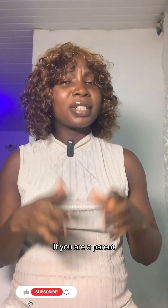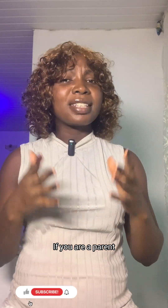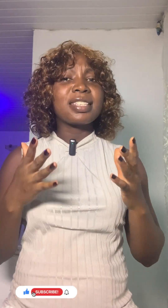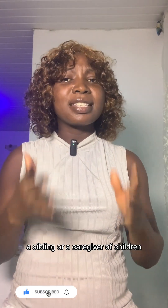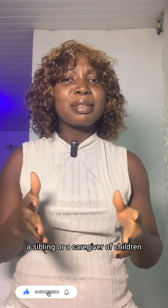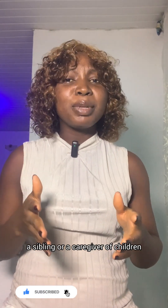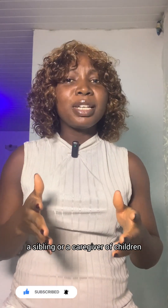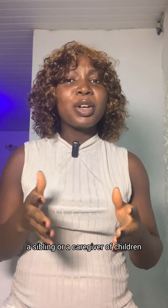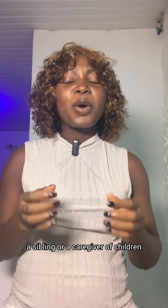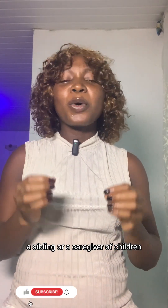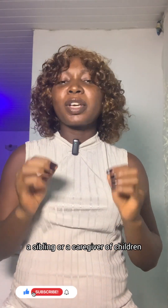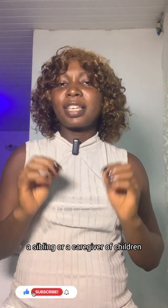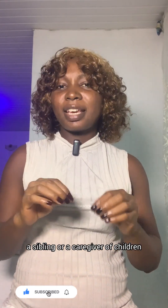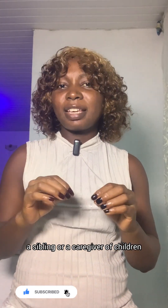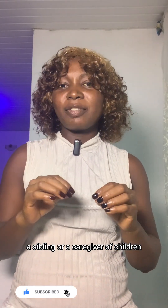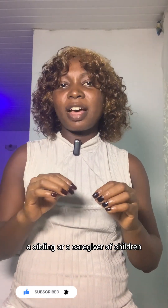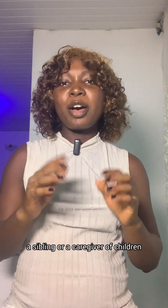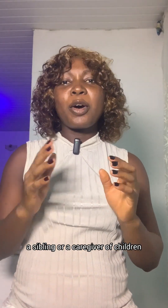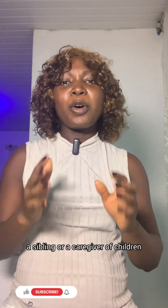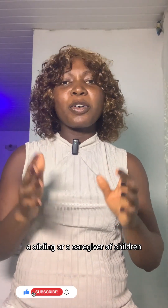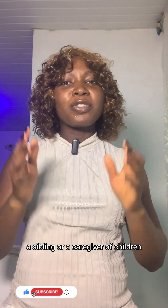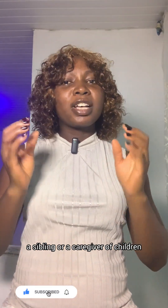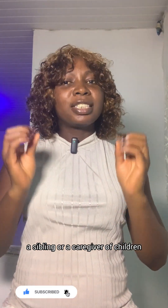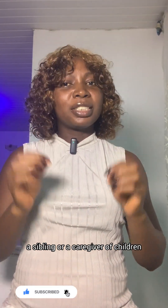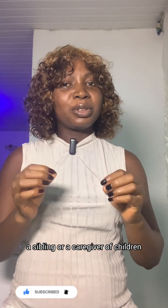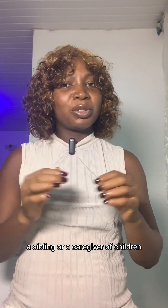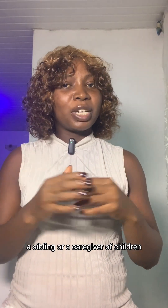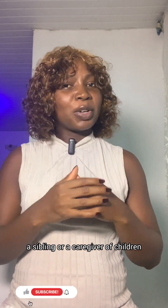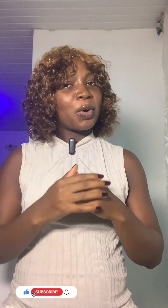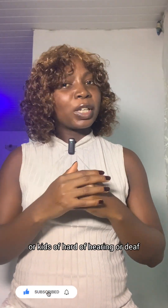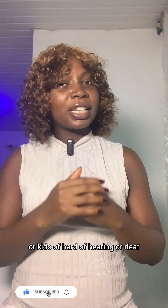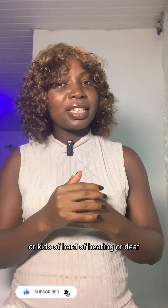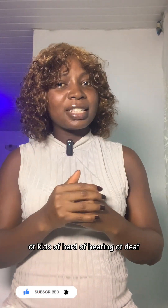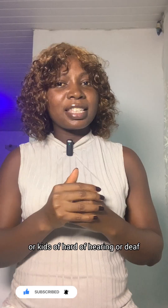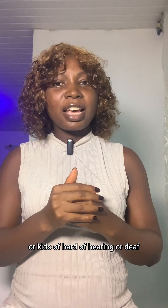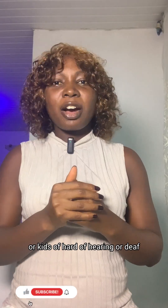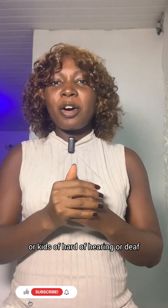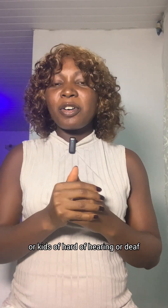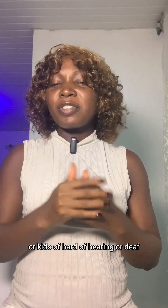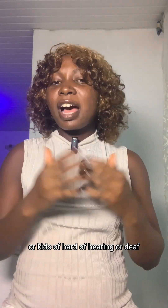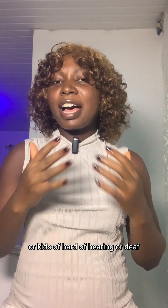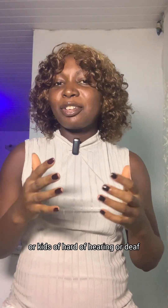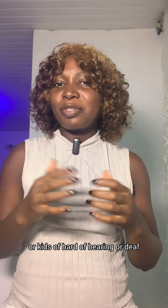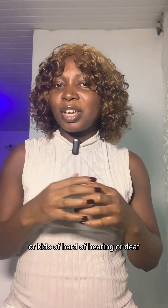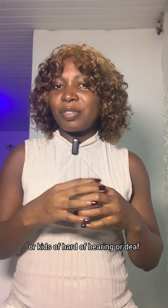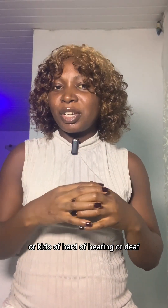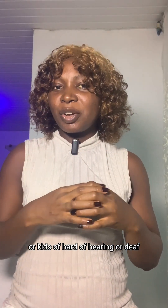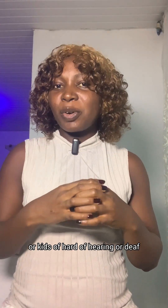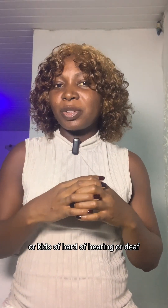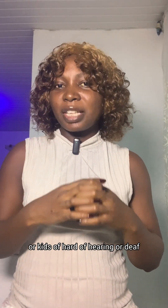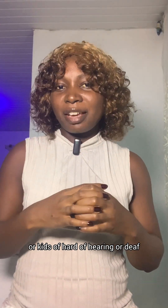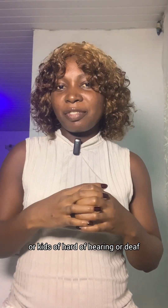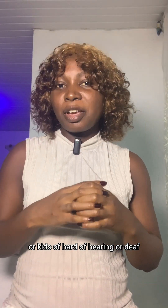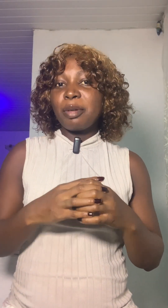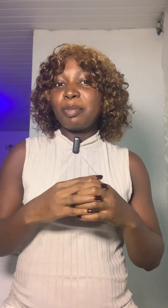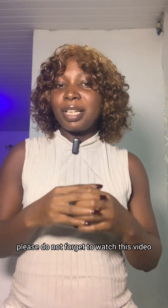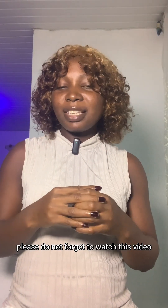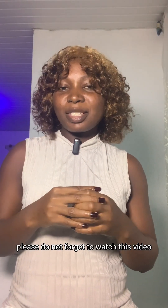a sibling, or a caregiver of children or kids of hard of hearing or deaf, please do